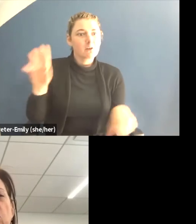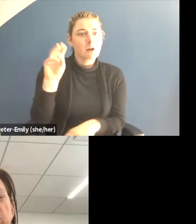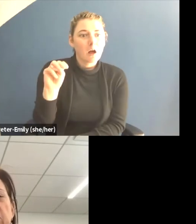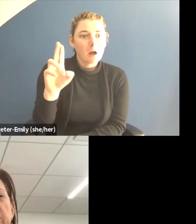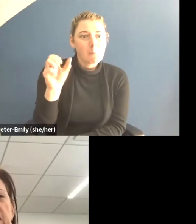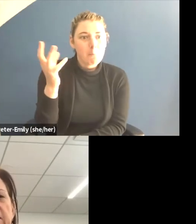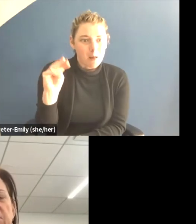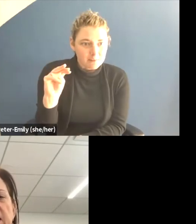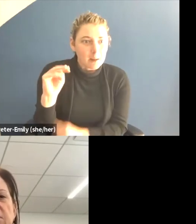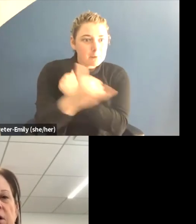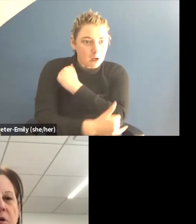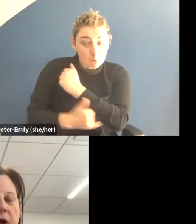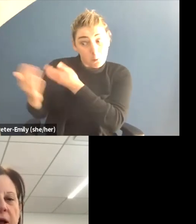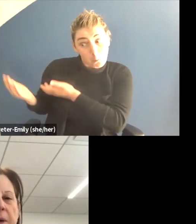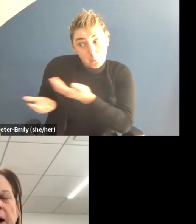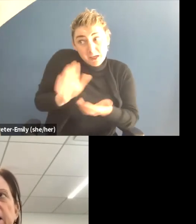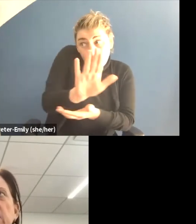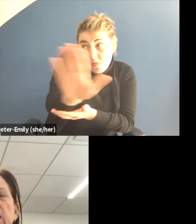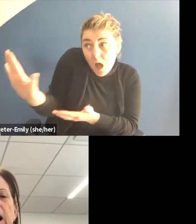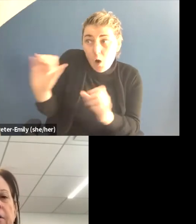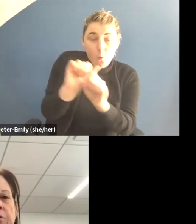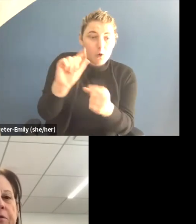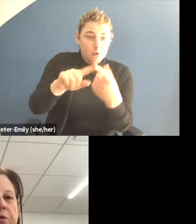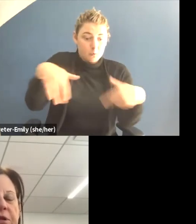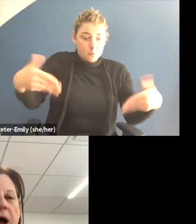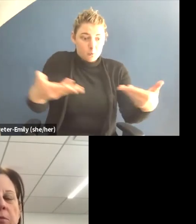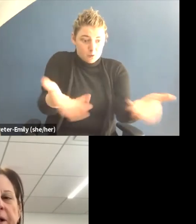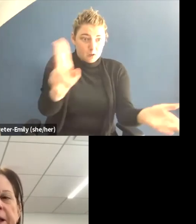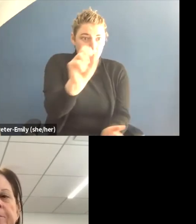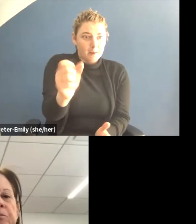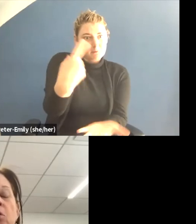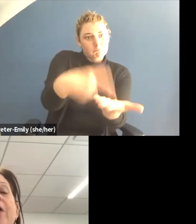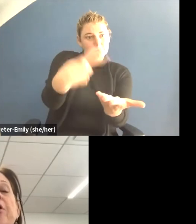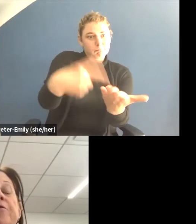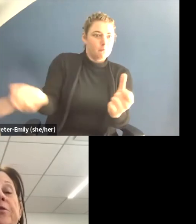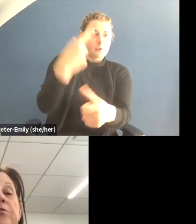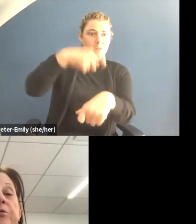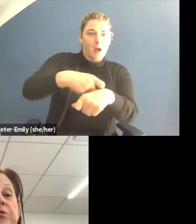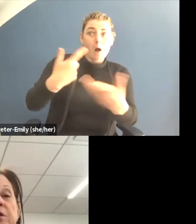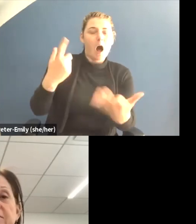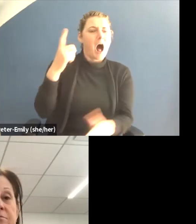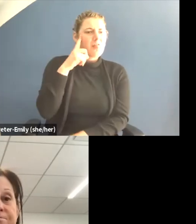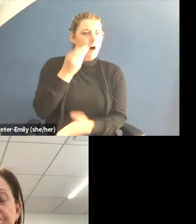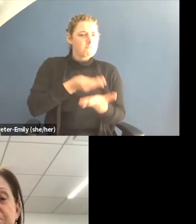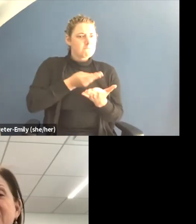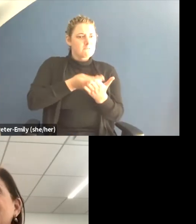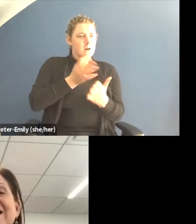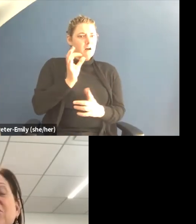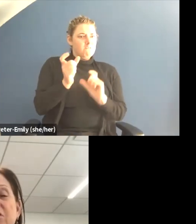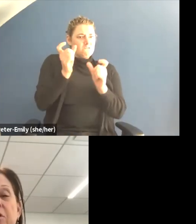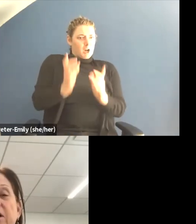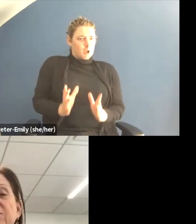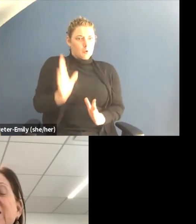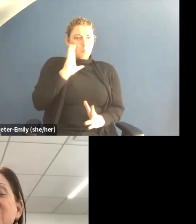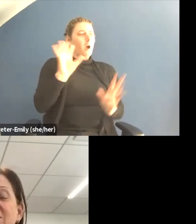bringing their work to the United States and talking about it for the first time, really. So I thought funders were just gonna make it